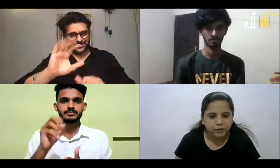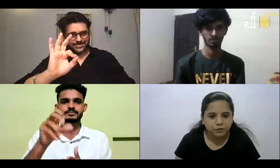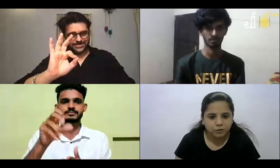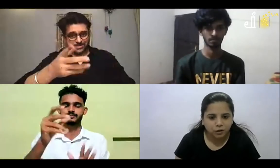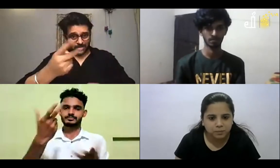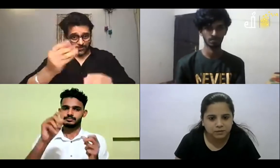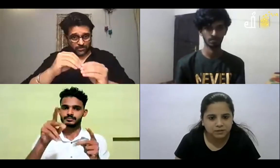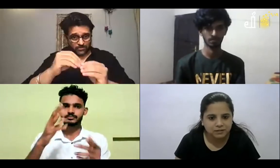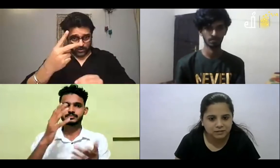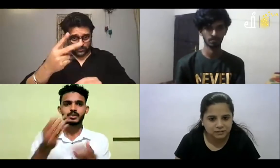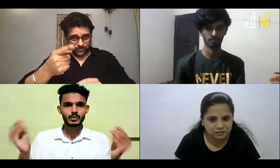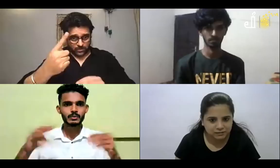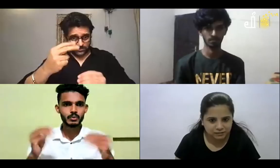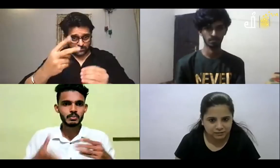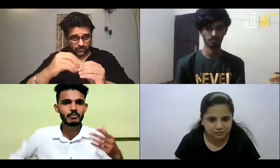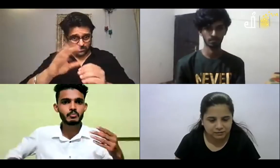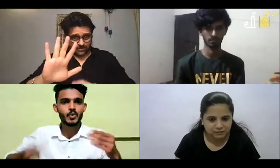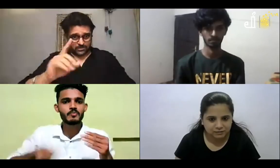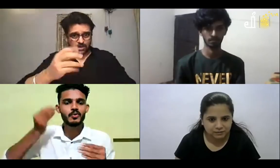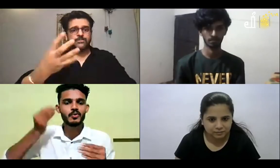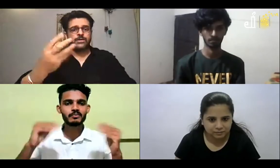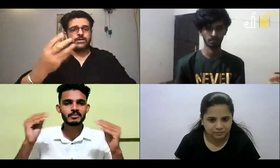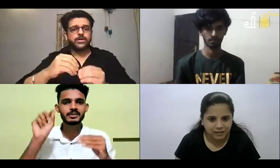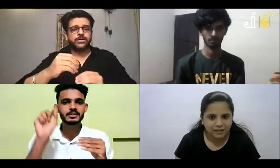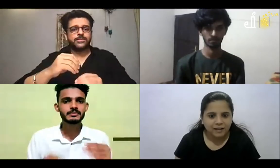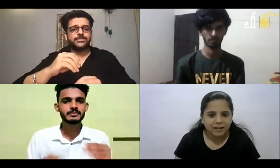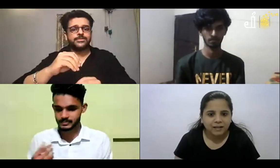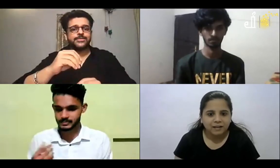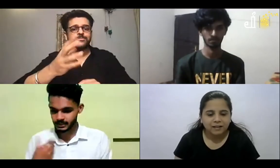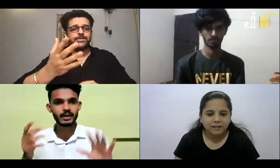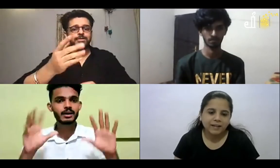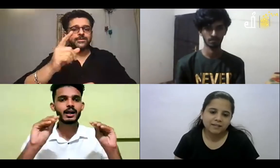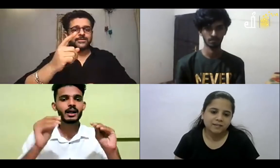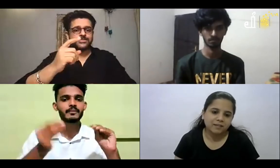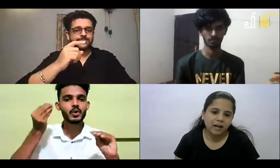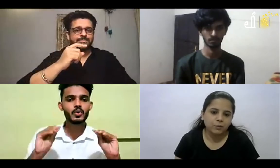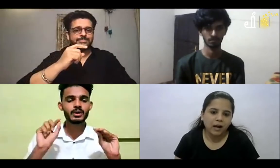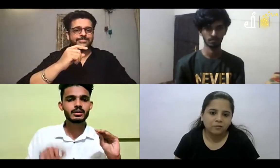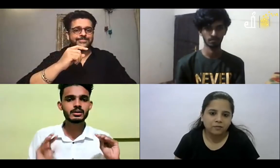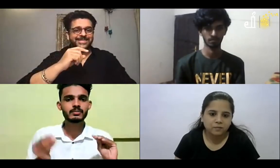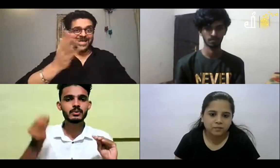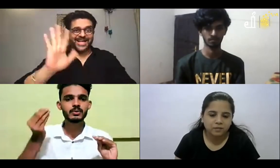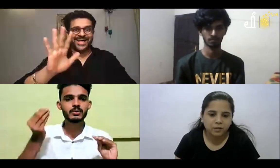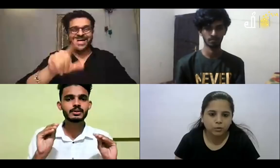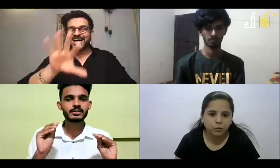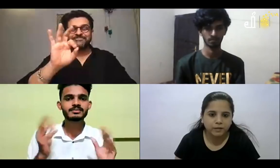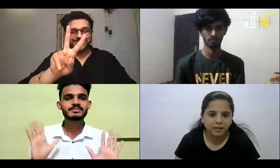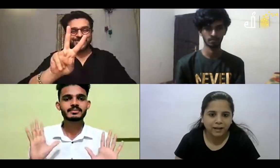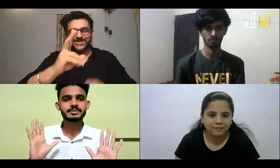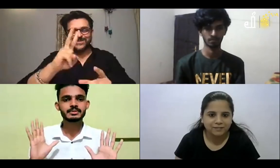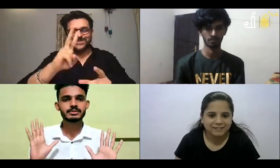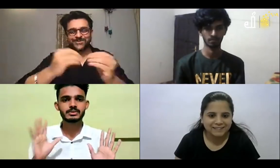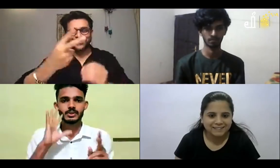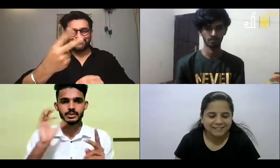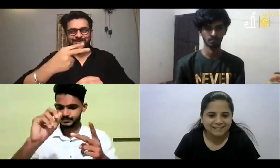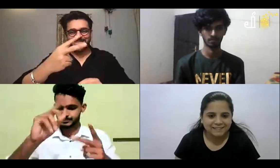Do I need to stop? You have one or two more? I have a lot. Yes, I do have 10 more points. I